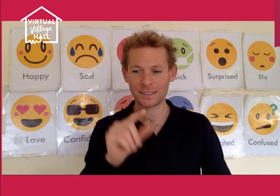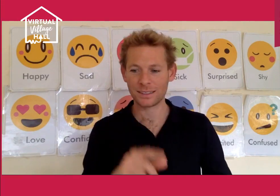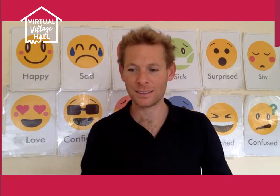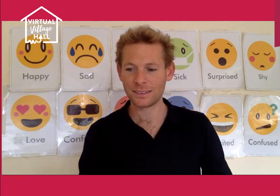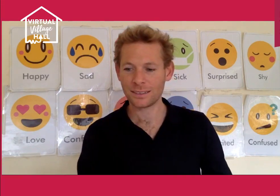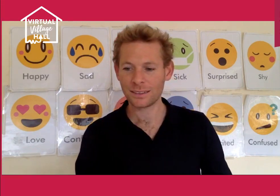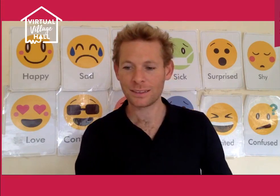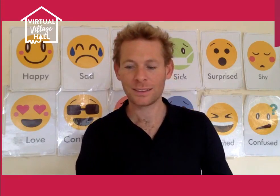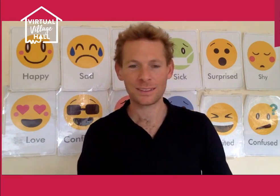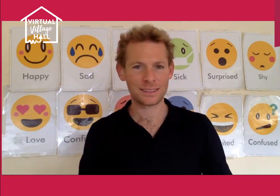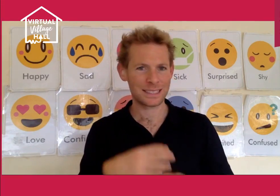Number 11,